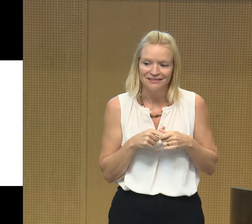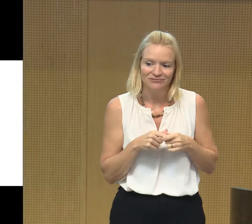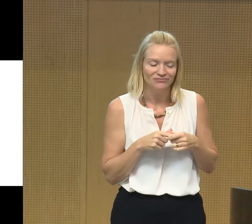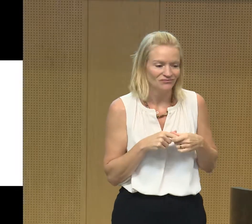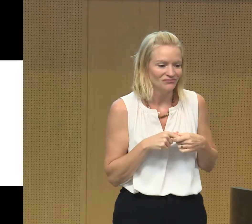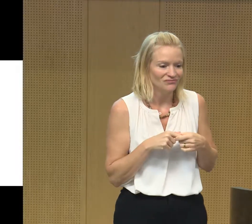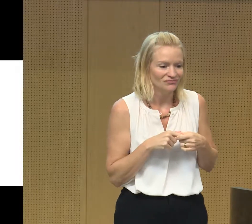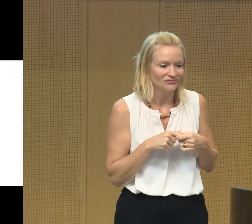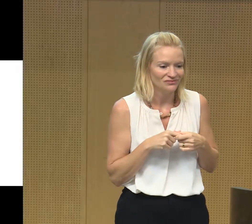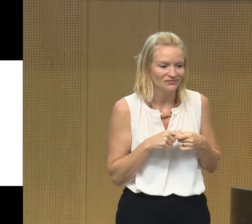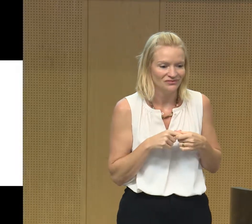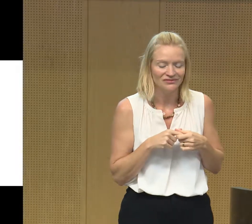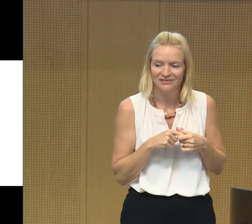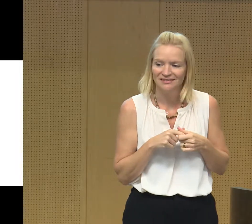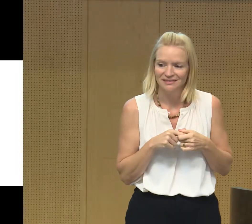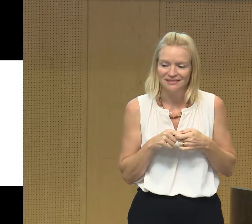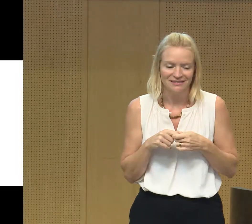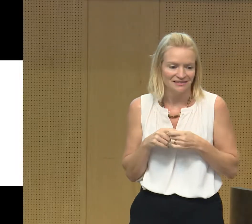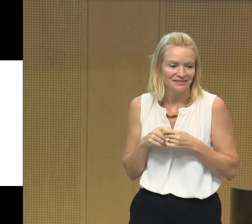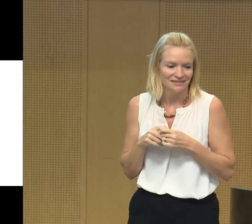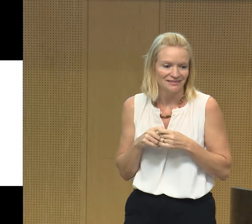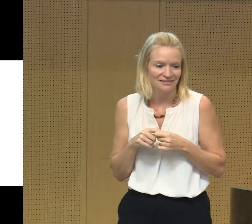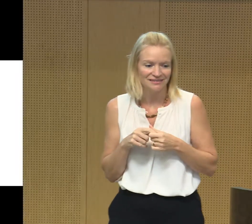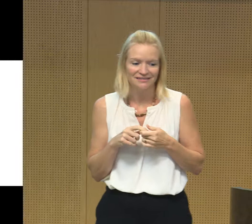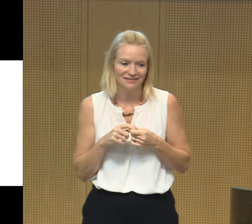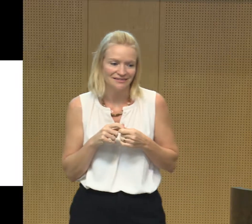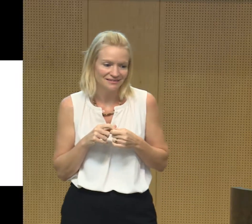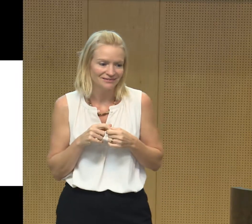are there? There's headset. Oh, here.